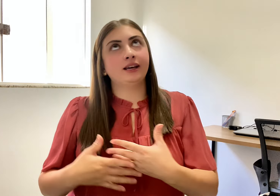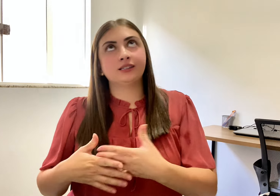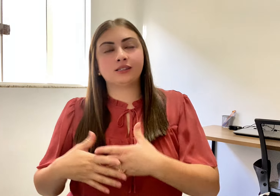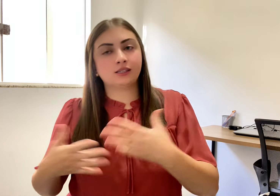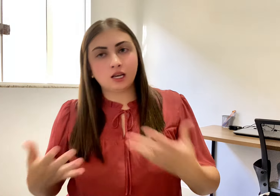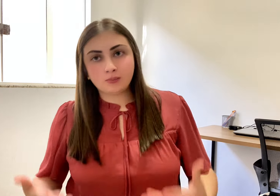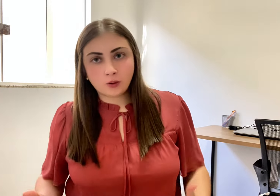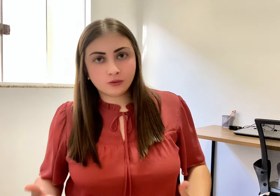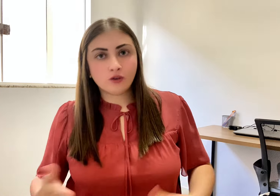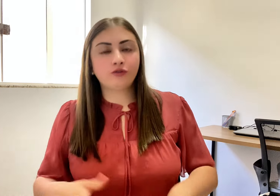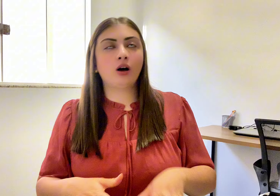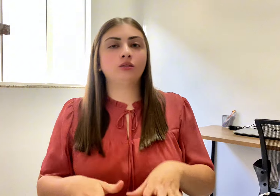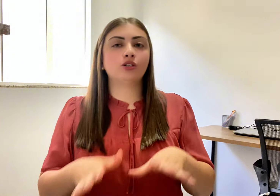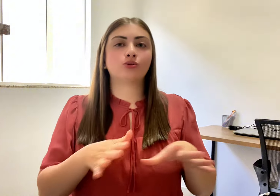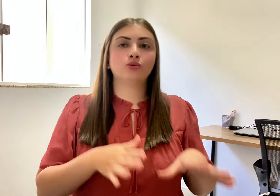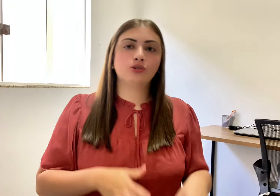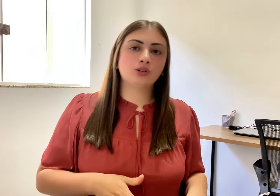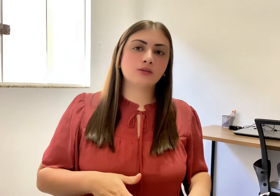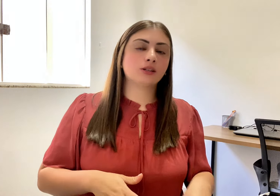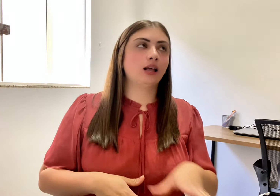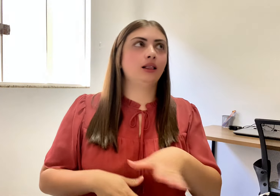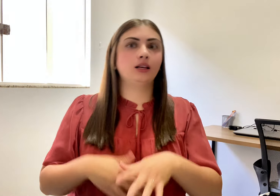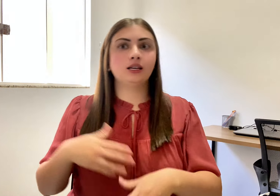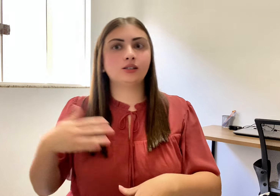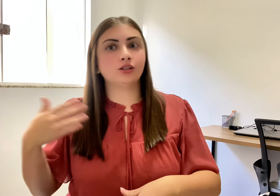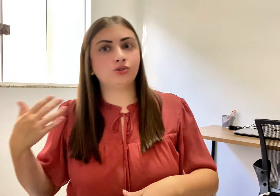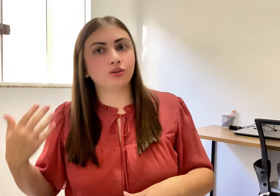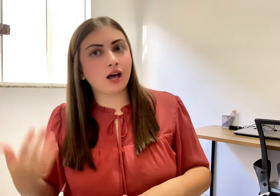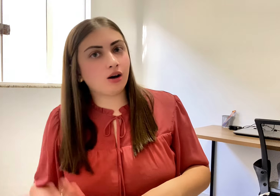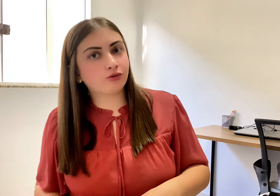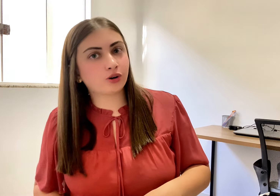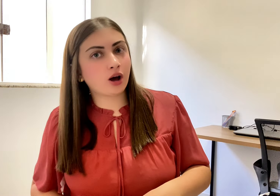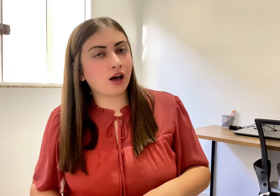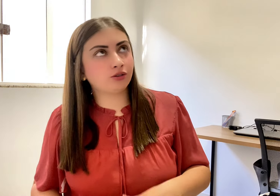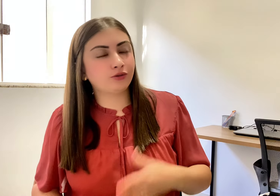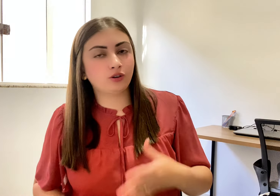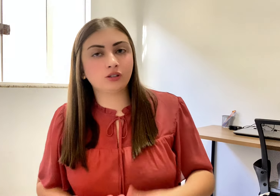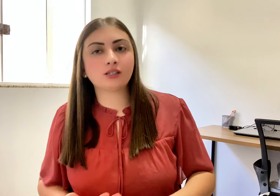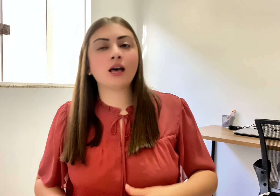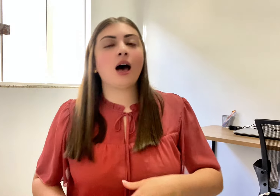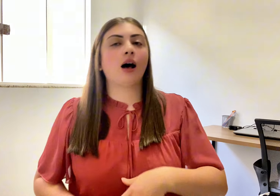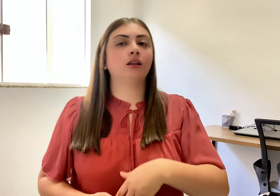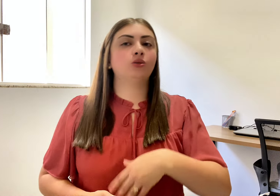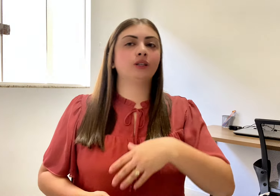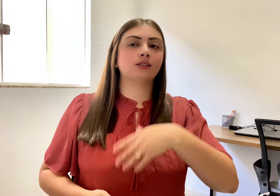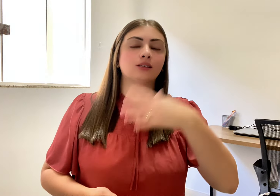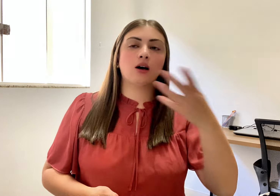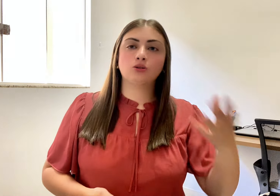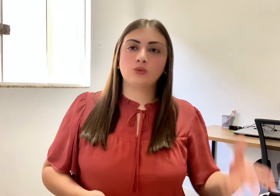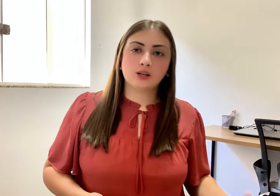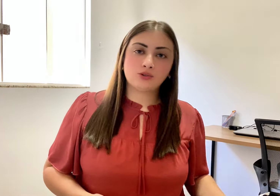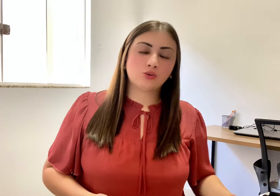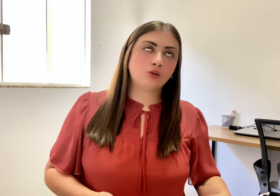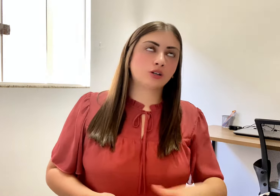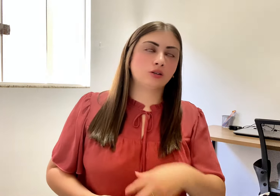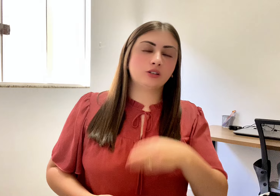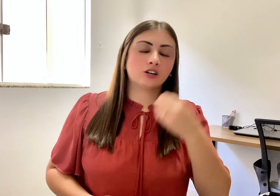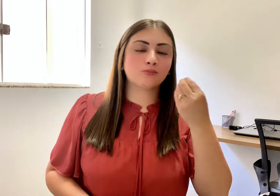is simple. Follow the instructions and listen to the afro headphones, allowing the sound waves to work on your